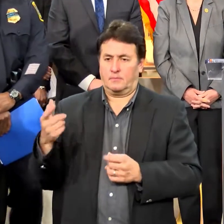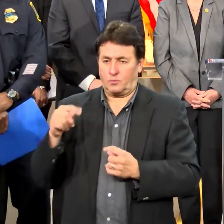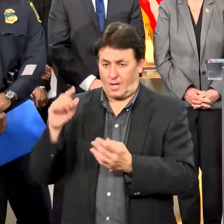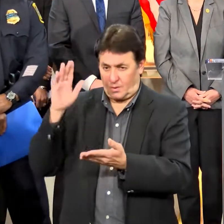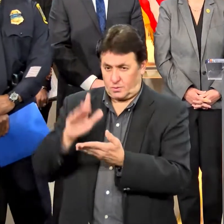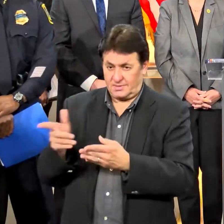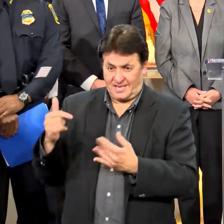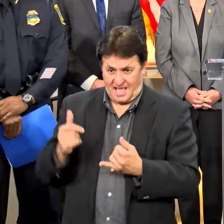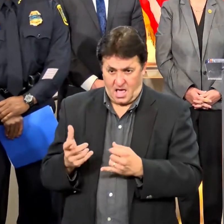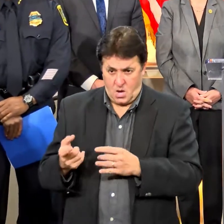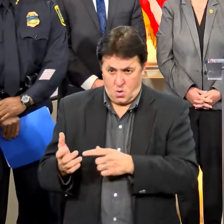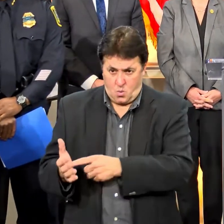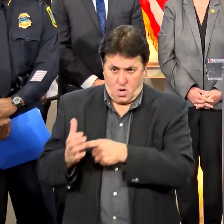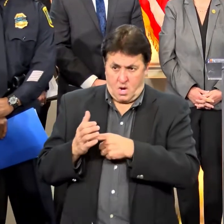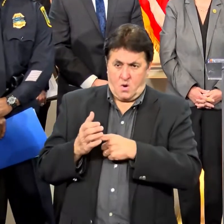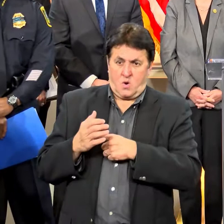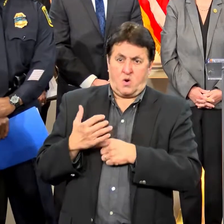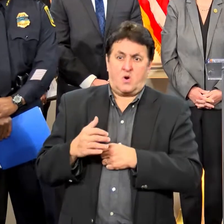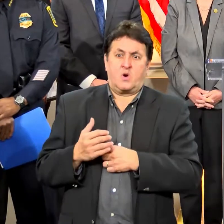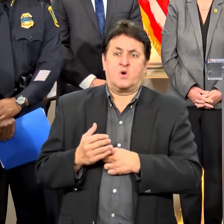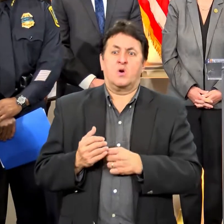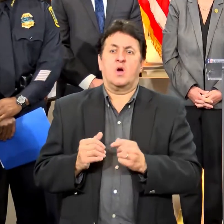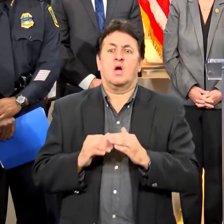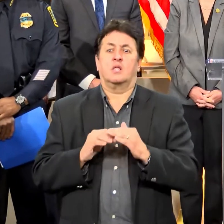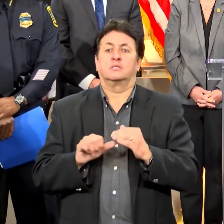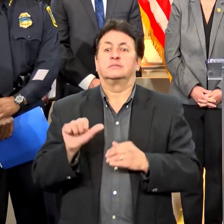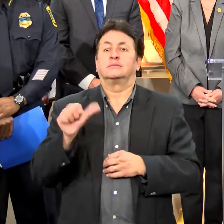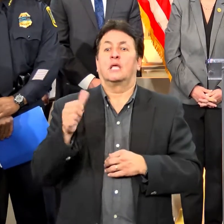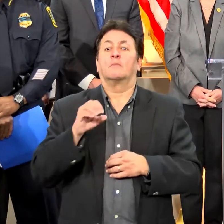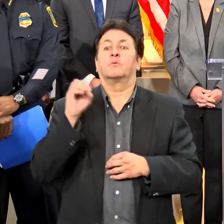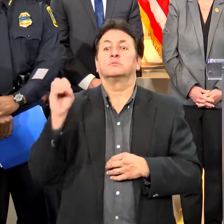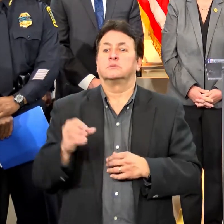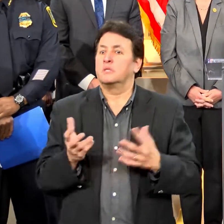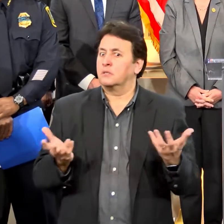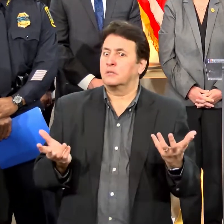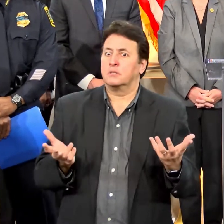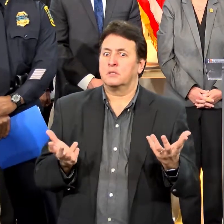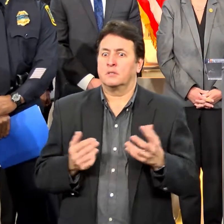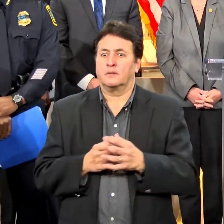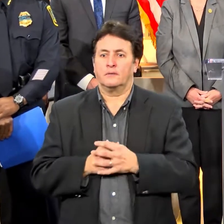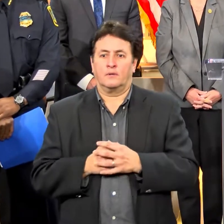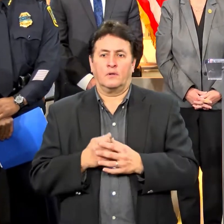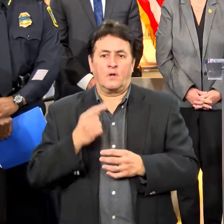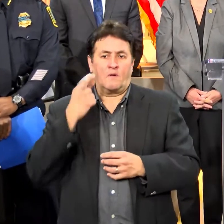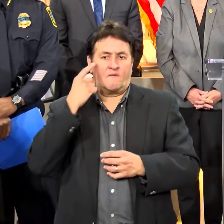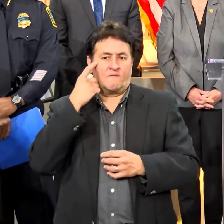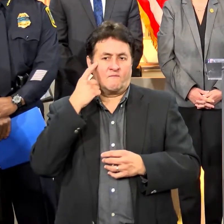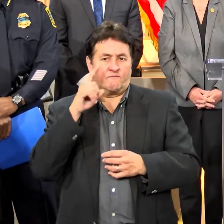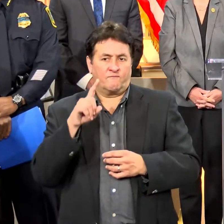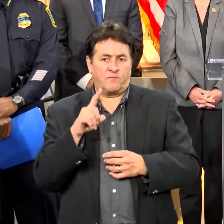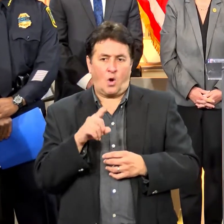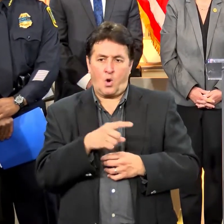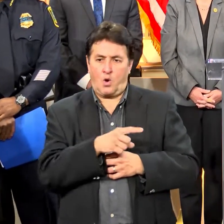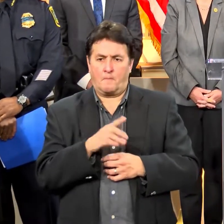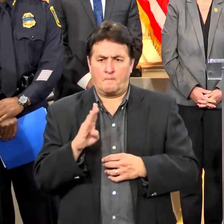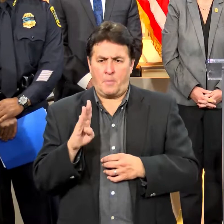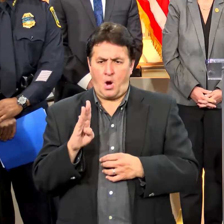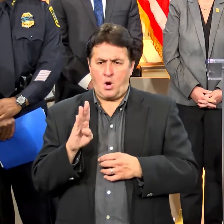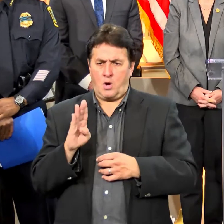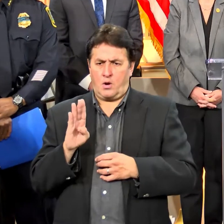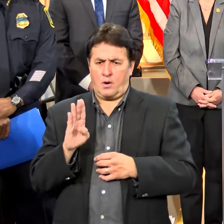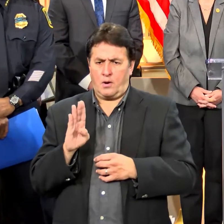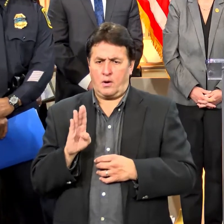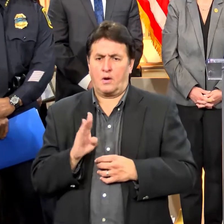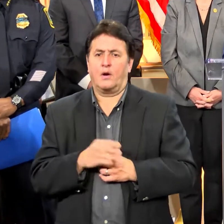substantially less than the customary 10% required to post bond. I have instructed the city legal department